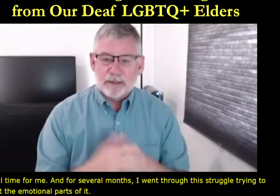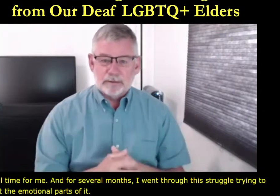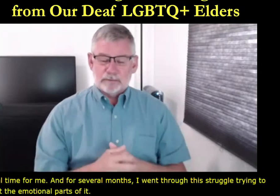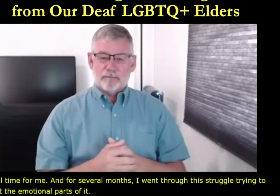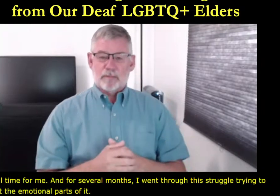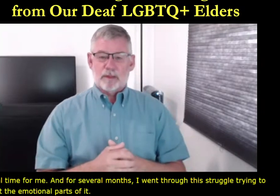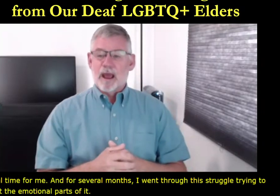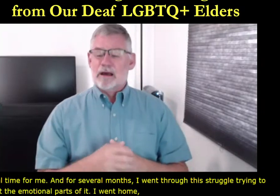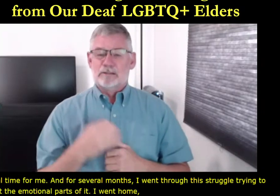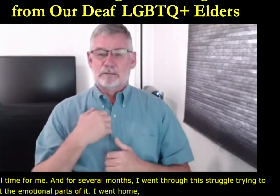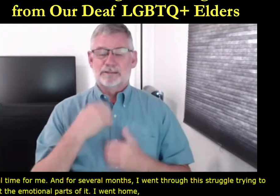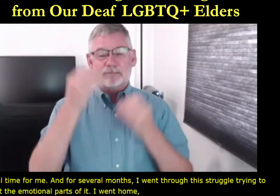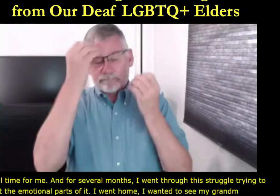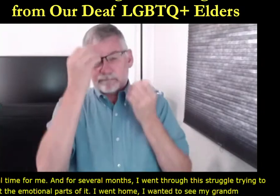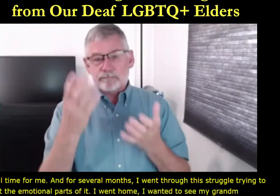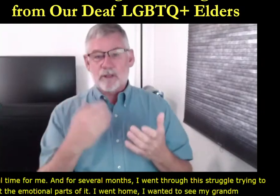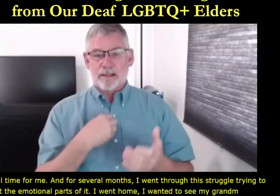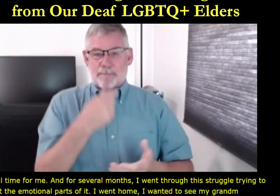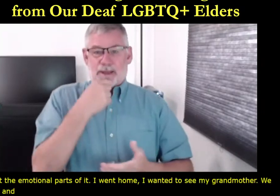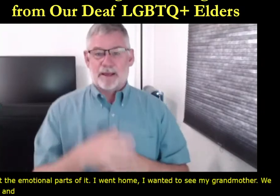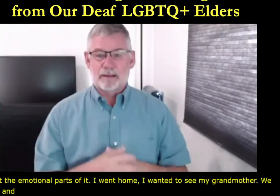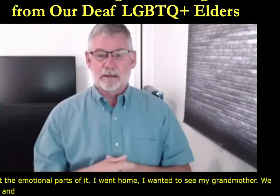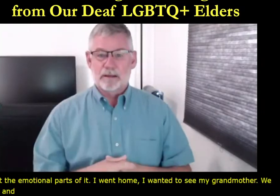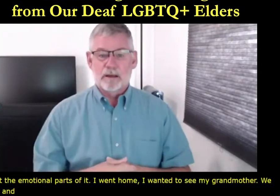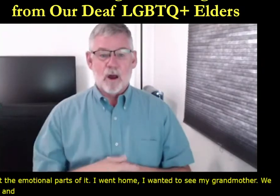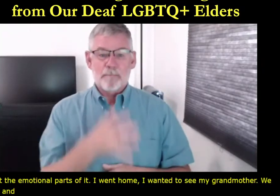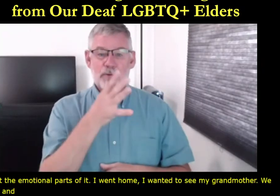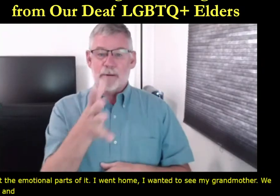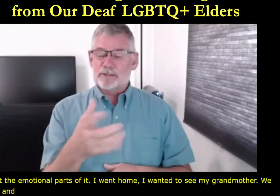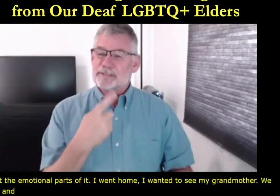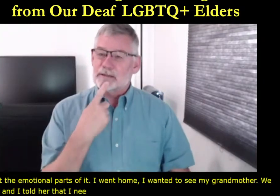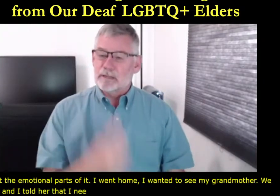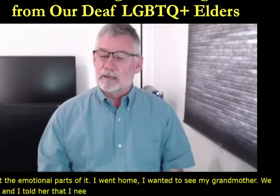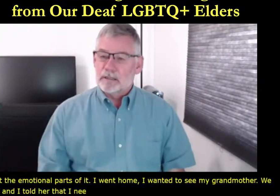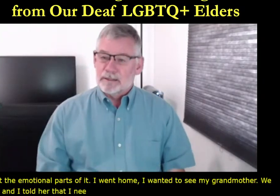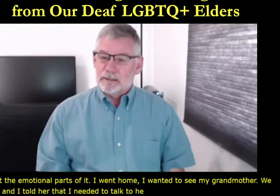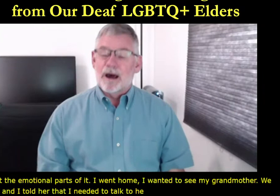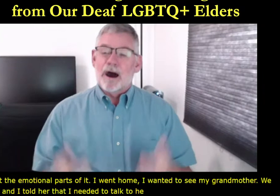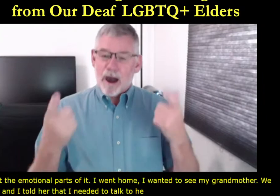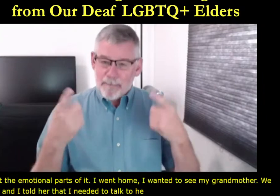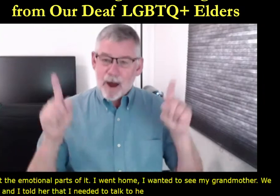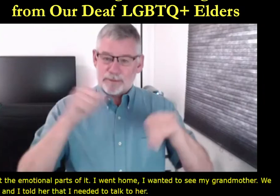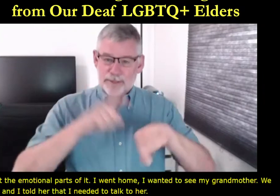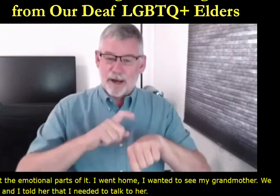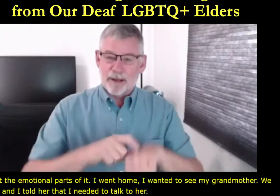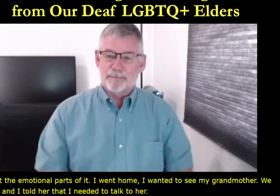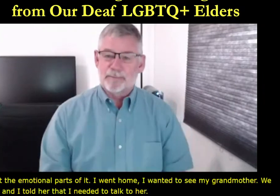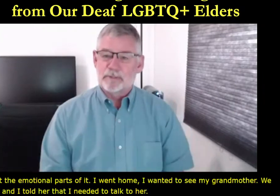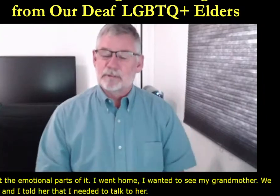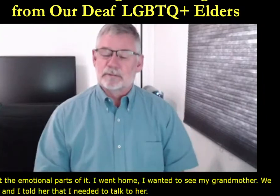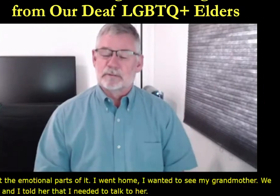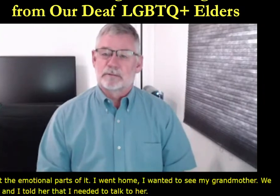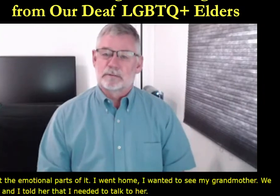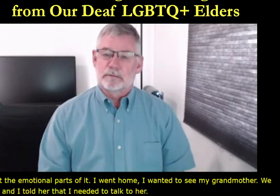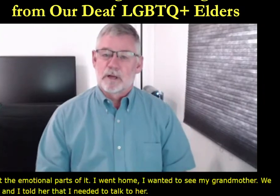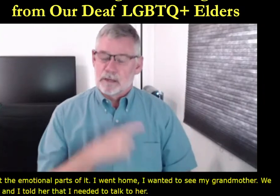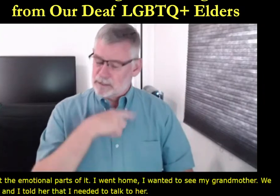and she said go ahead of course and i said i'm gay and my grandma said it's about time